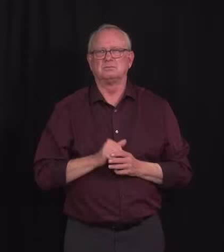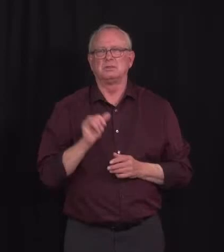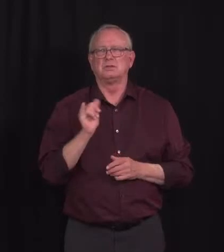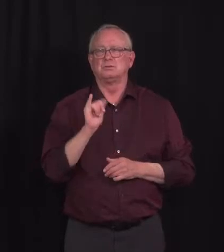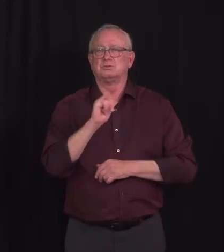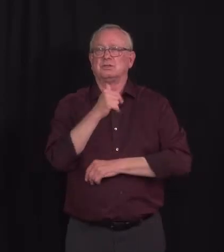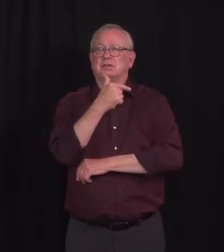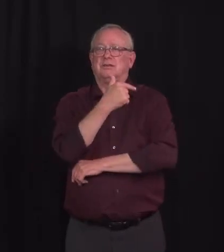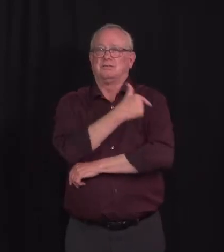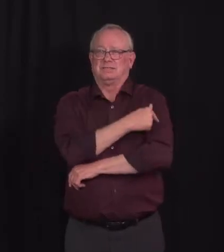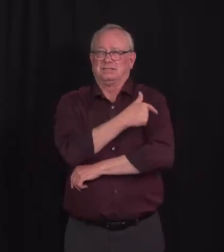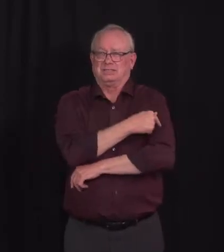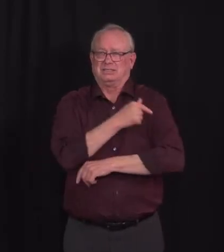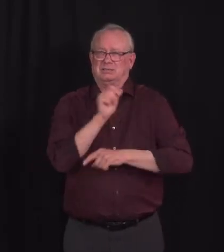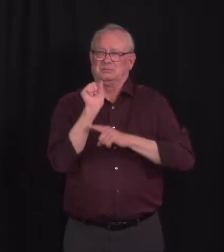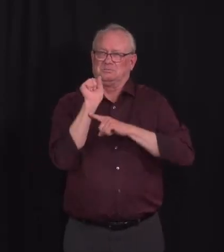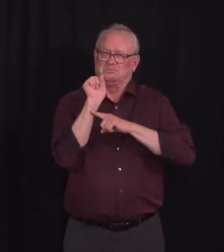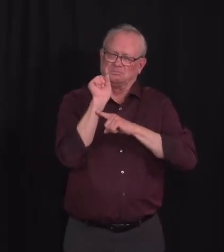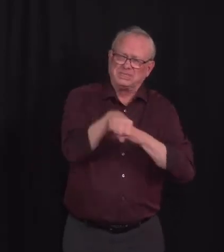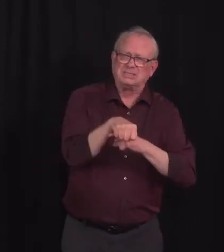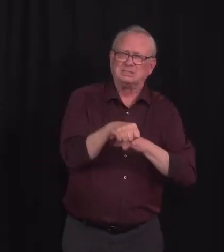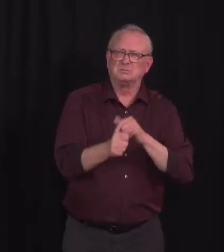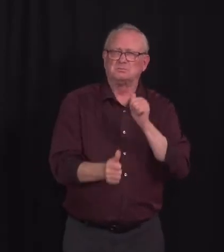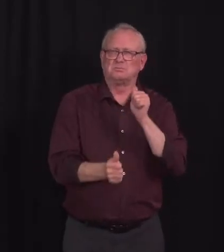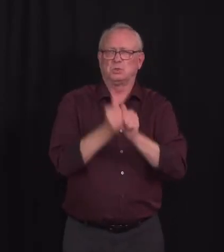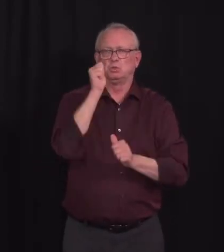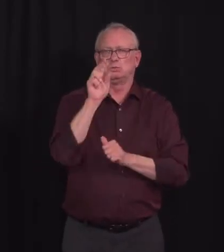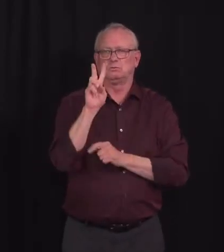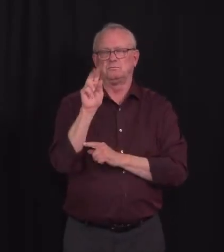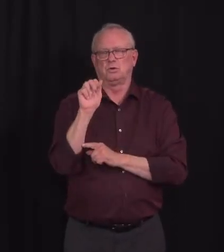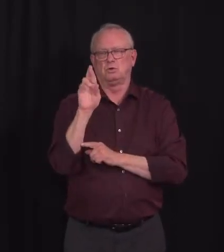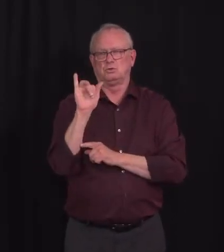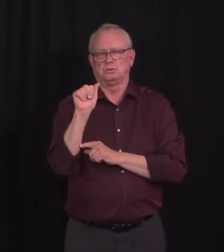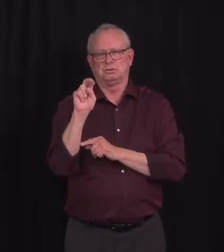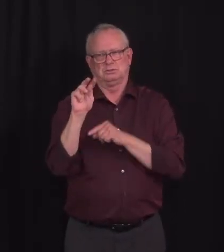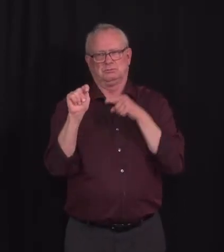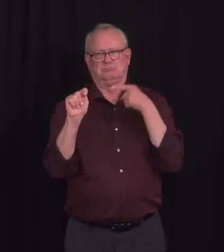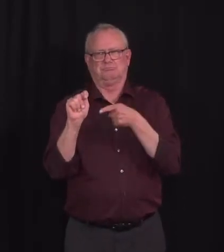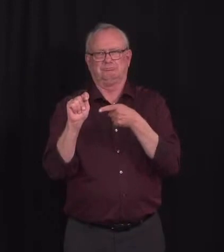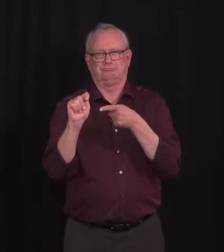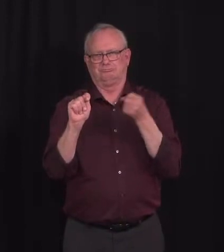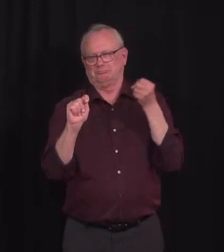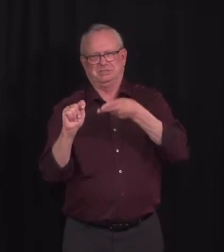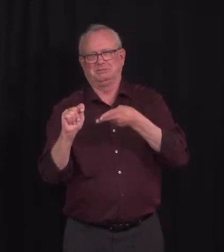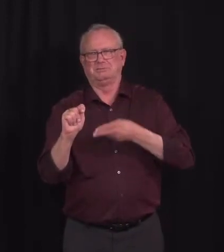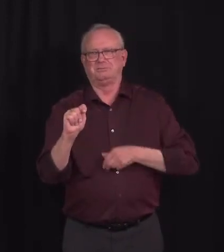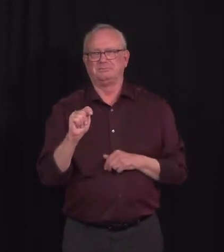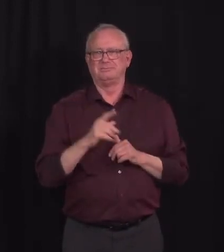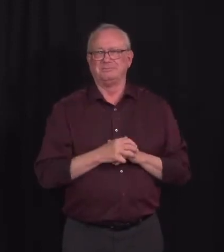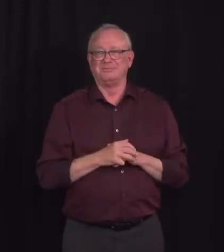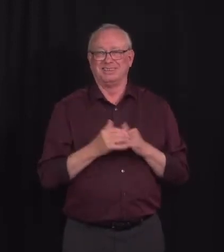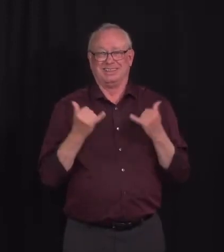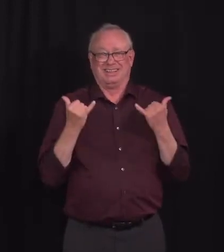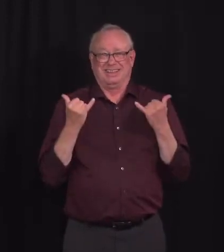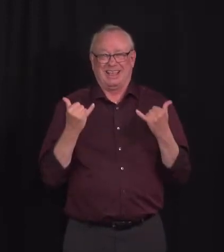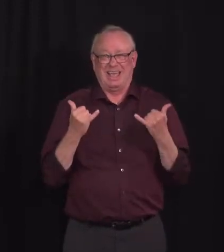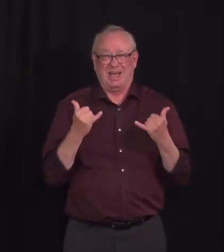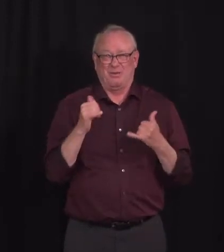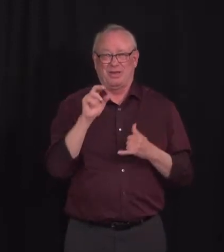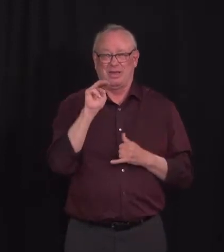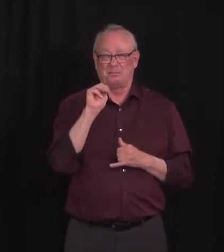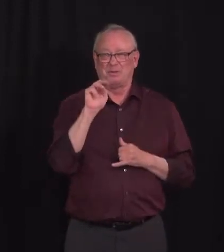in Alberta right now. In Alberta, one dose of an mRNA vaccine has proven to be